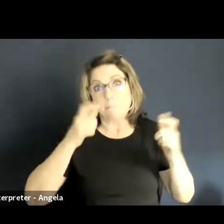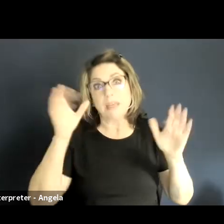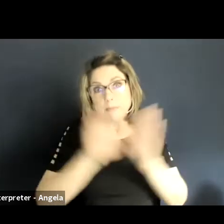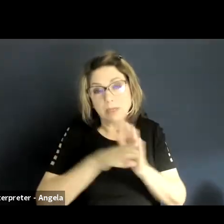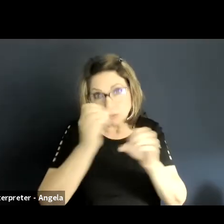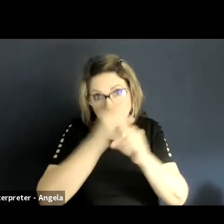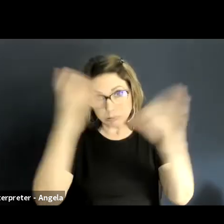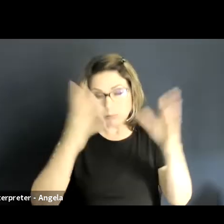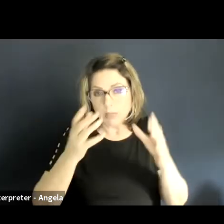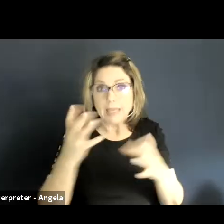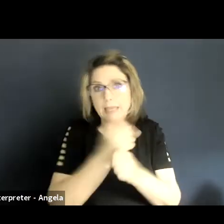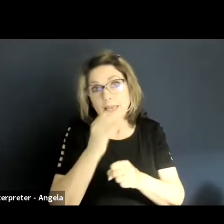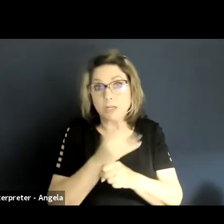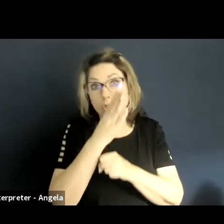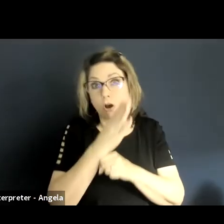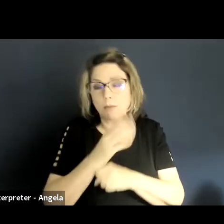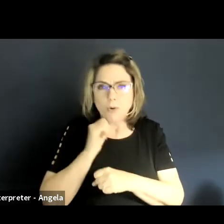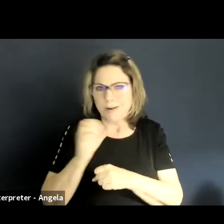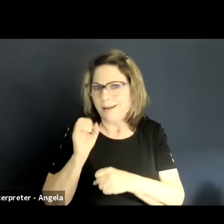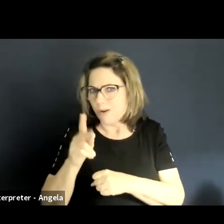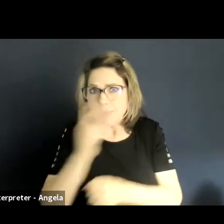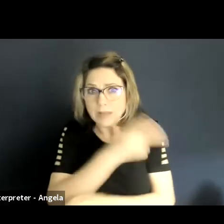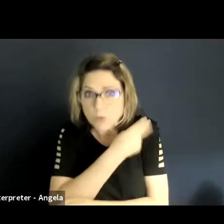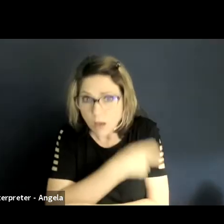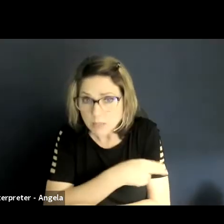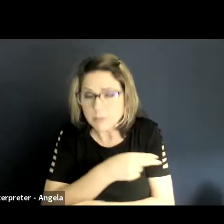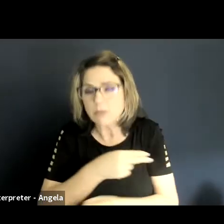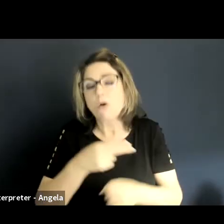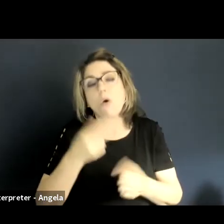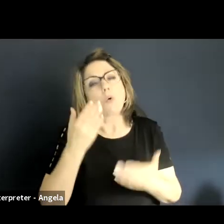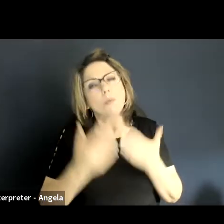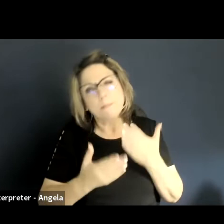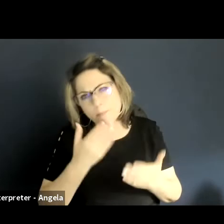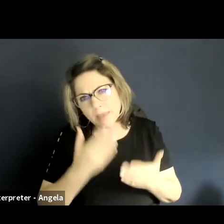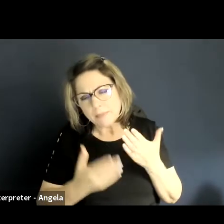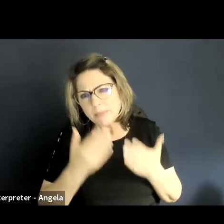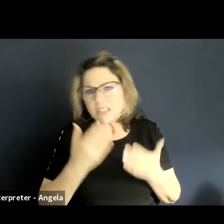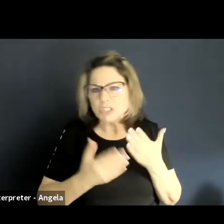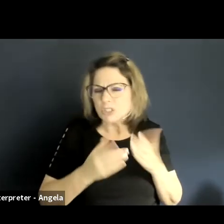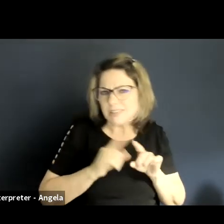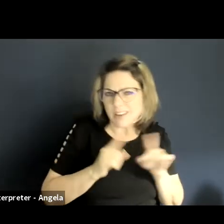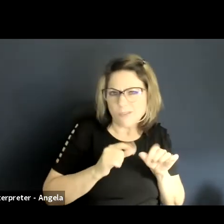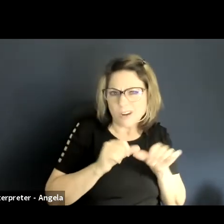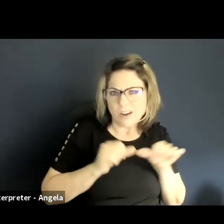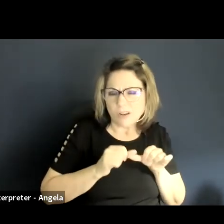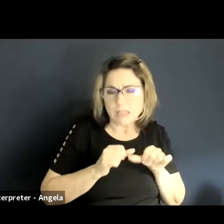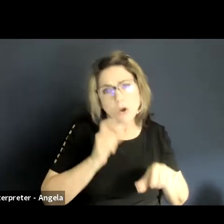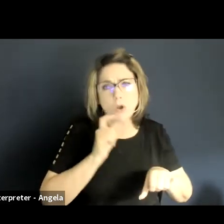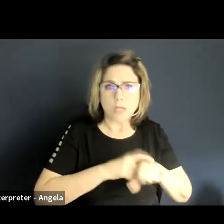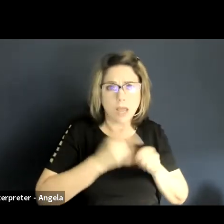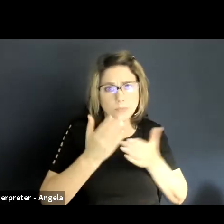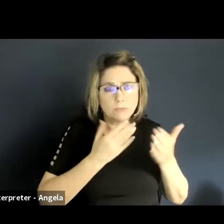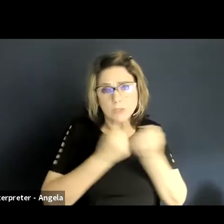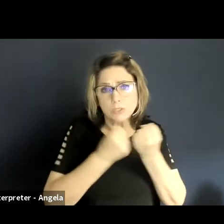job or not returning to the hospital. Or they may be more about nuanced areas, such as timely service and support,